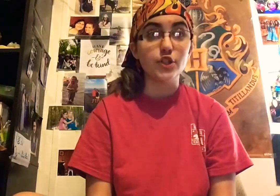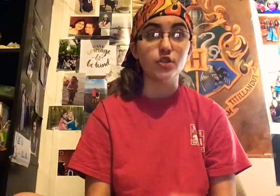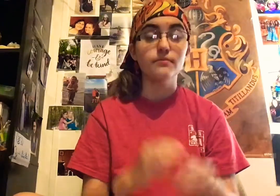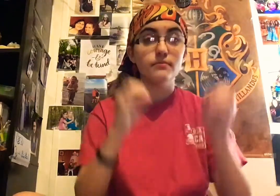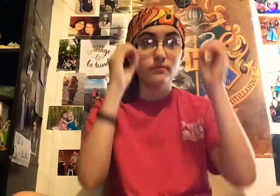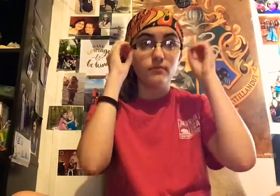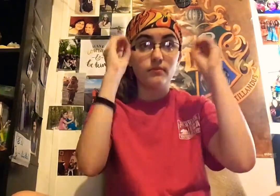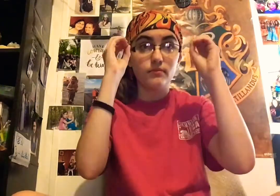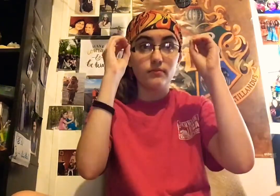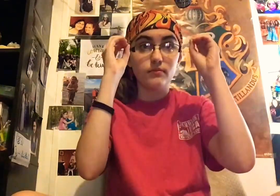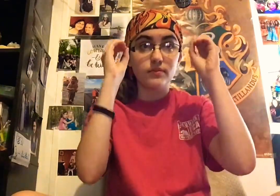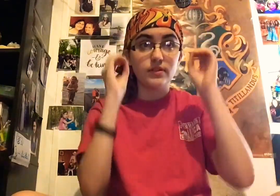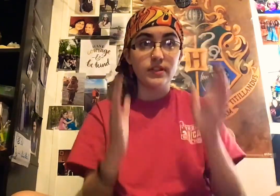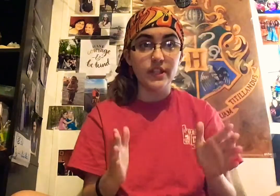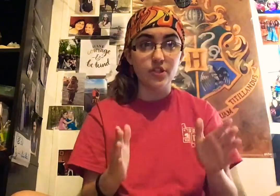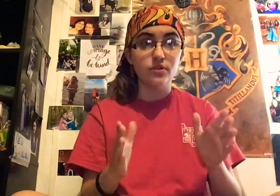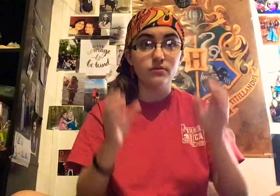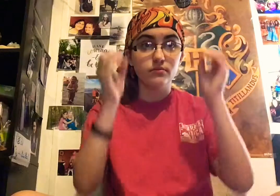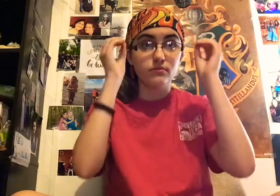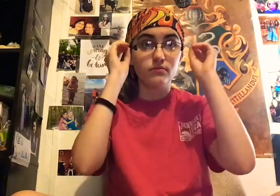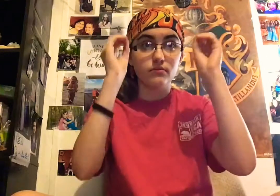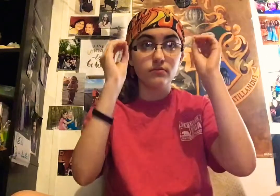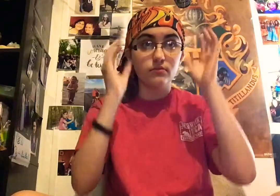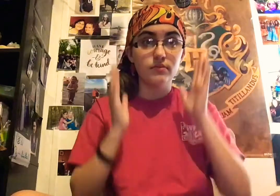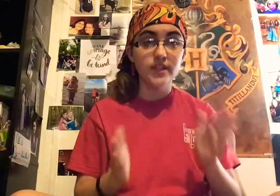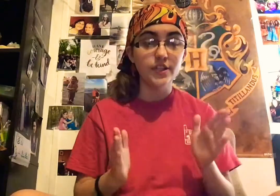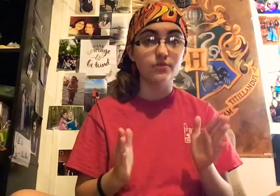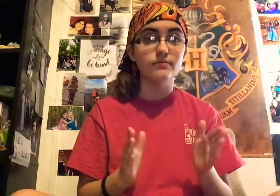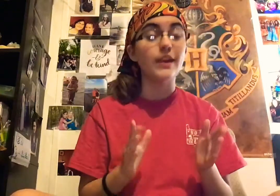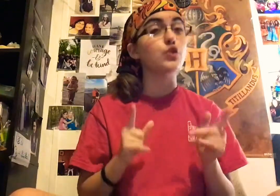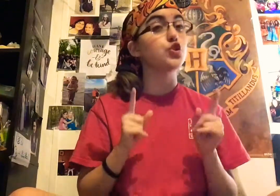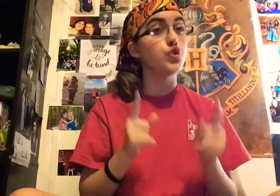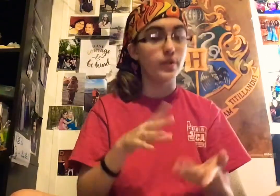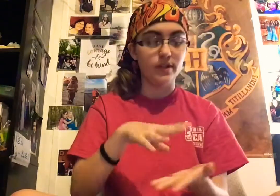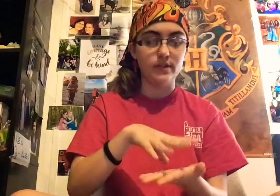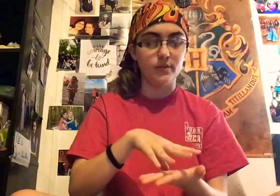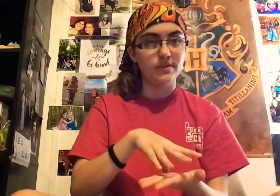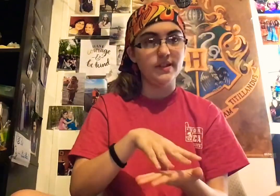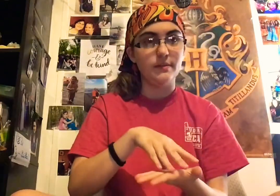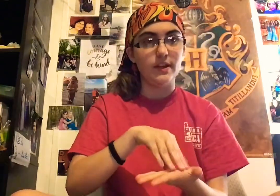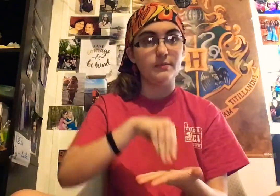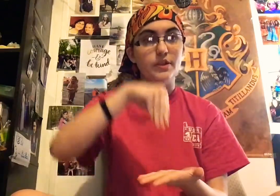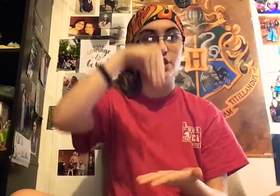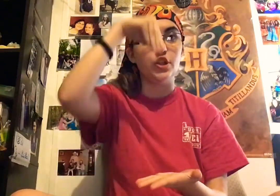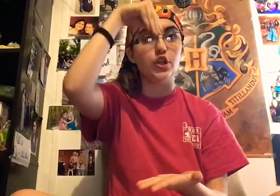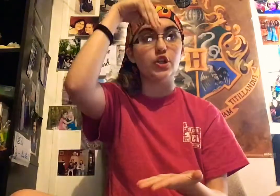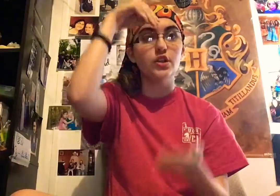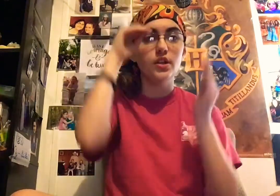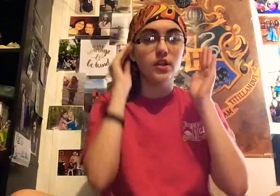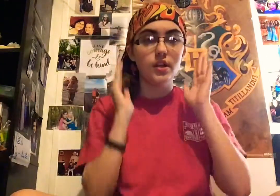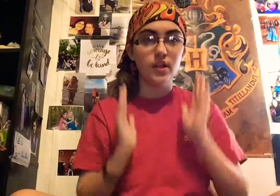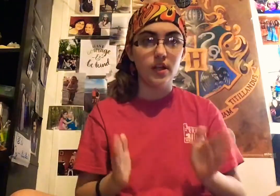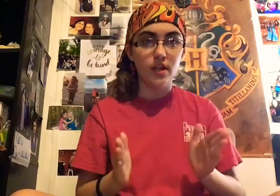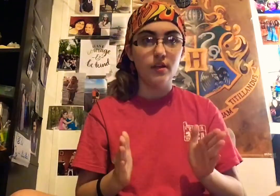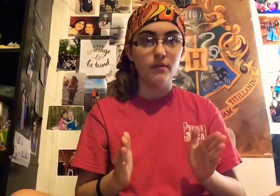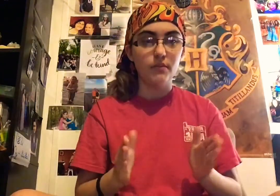Teacher. Teacher. Teacher. Now, student is almost the same thing, but it's learn.